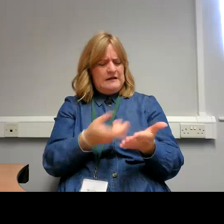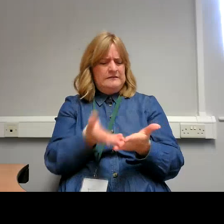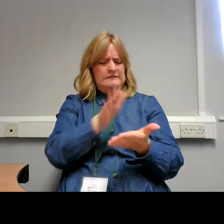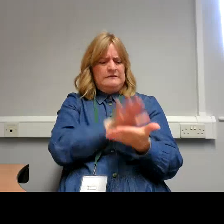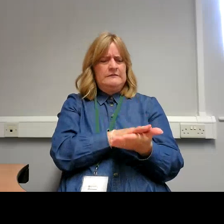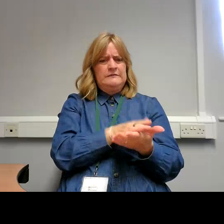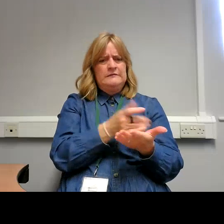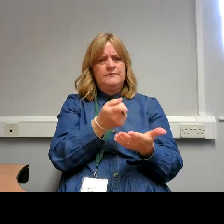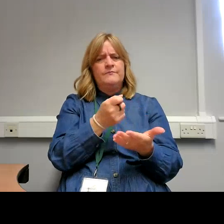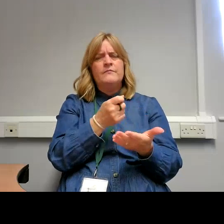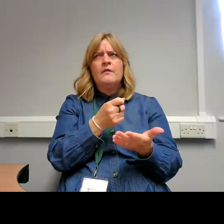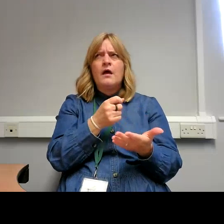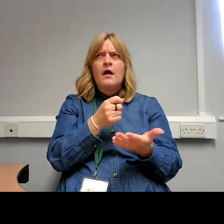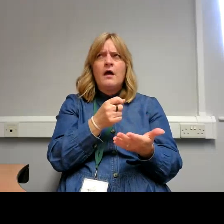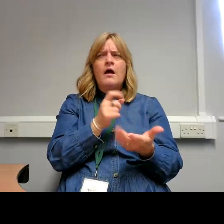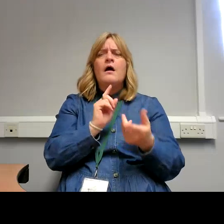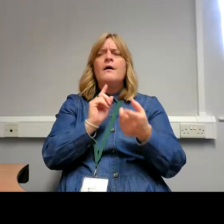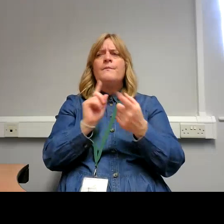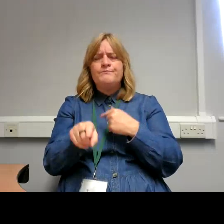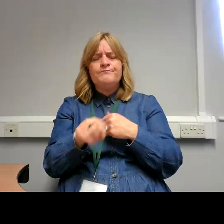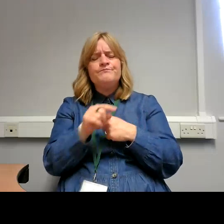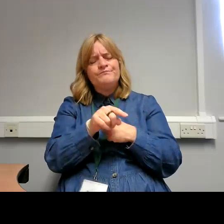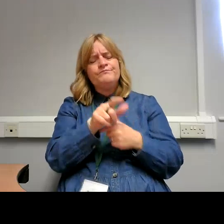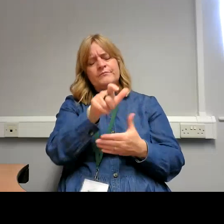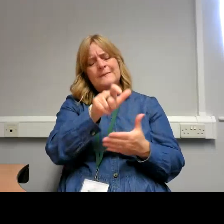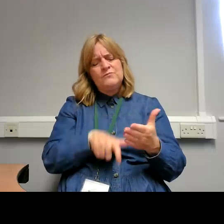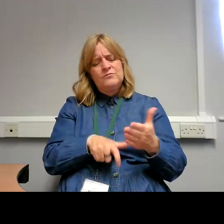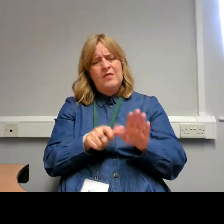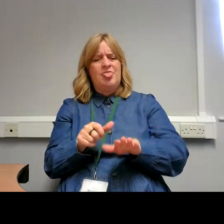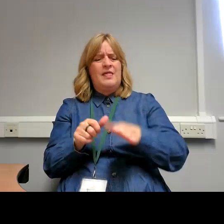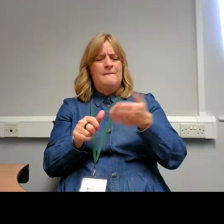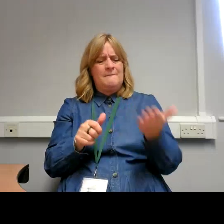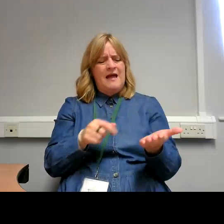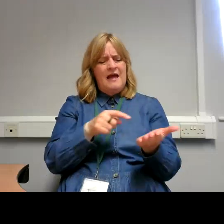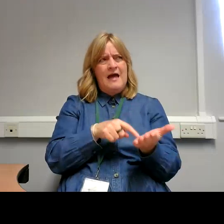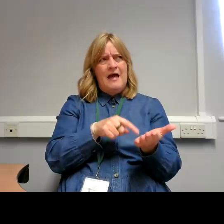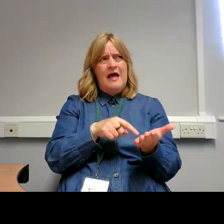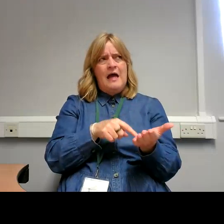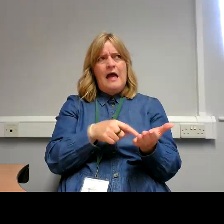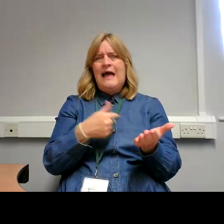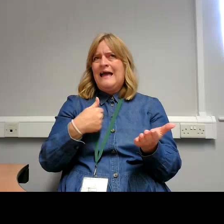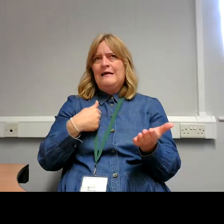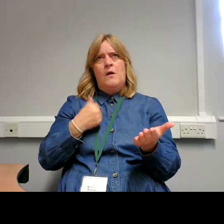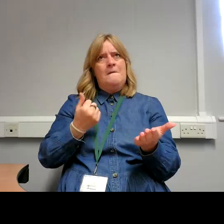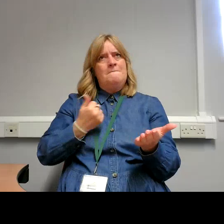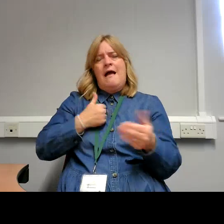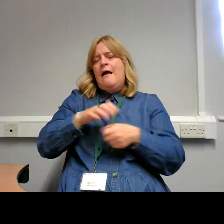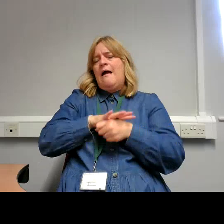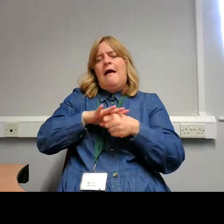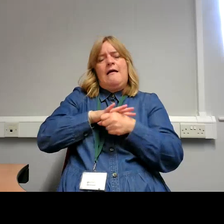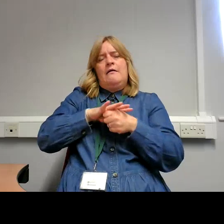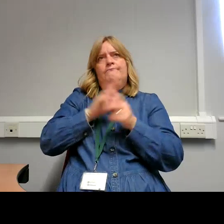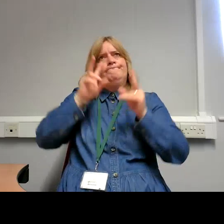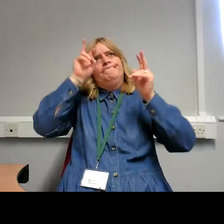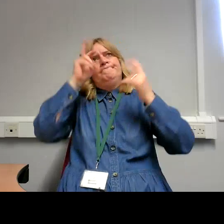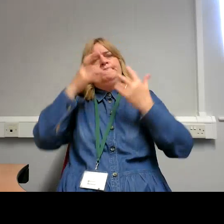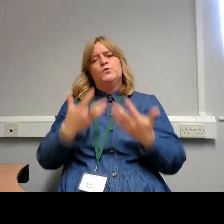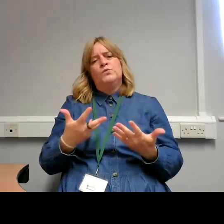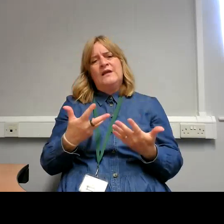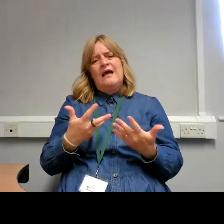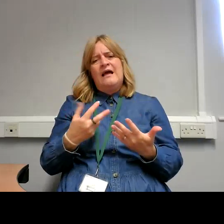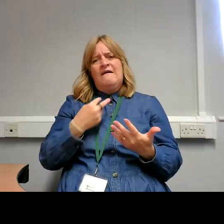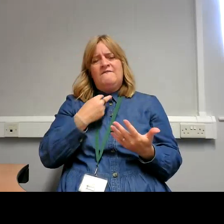So the back of a prescription is I suppose it's not kind of the topic that I've covered today. So